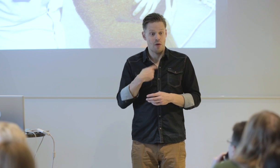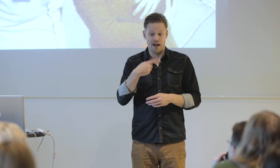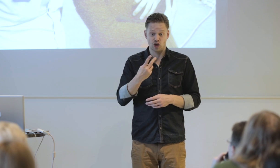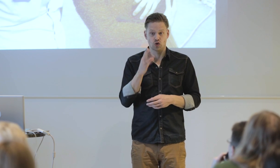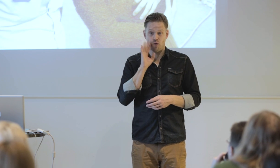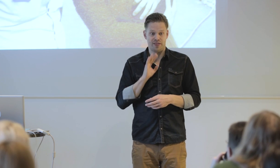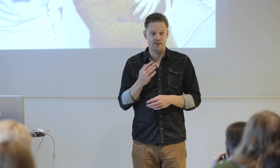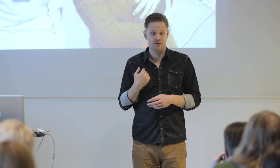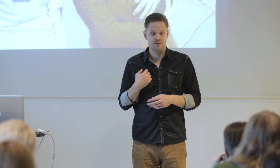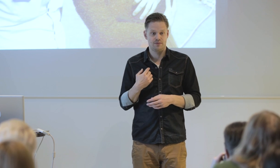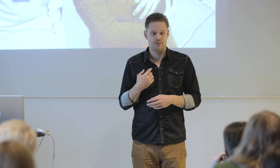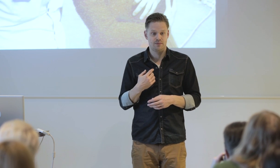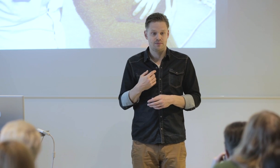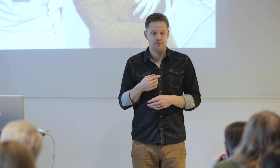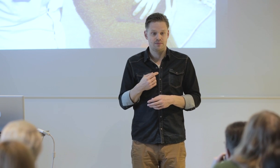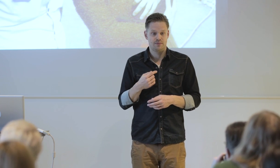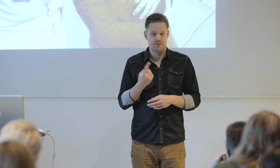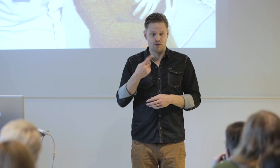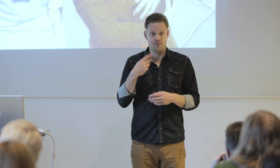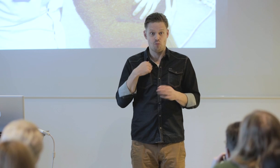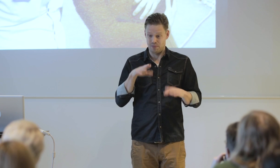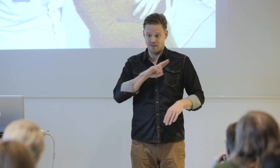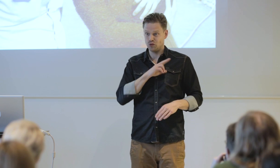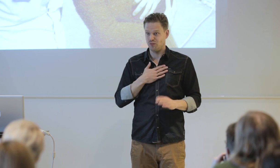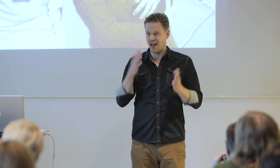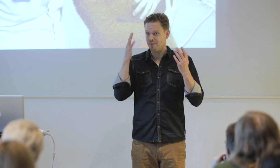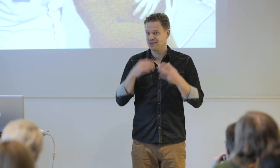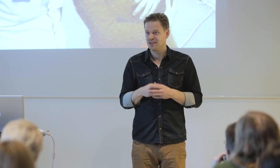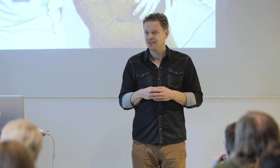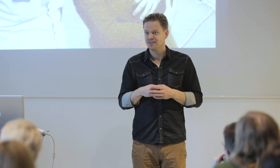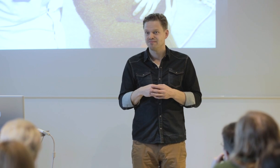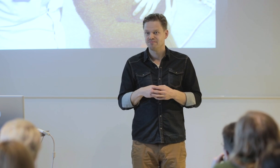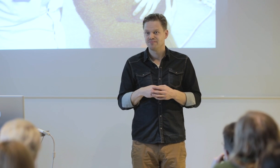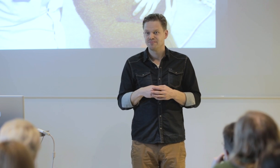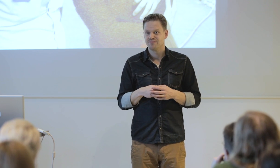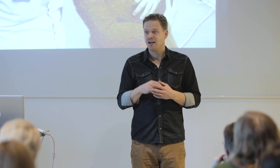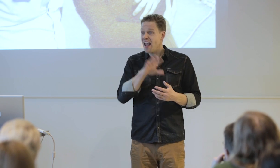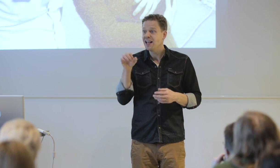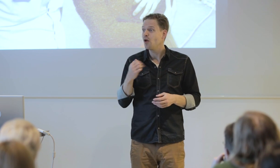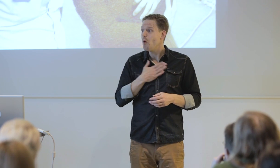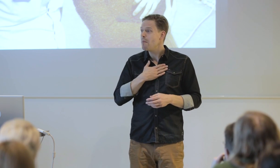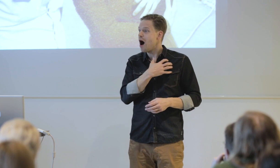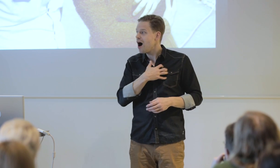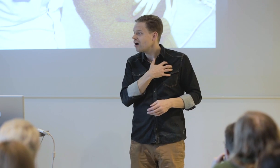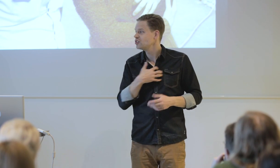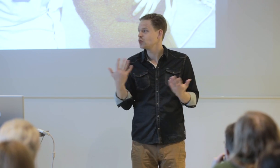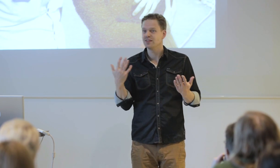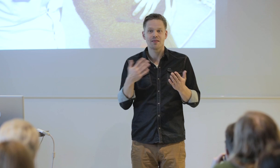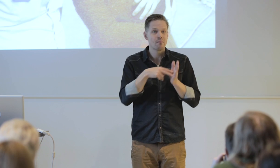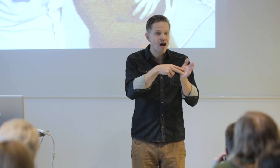And from the age 12 on, I decided that I'm going to be in charge of my own life. All my